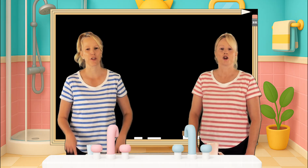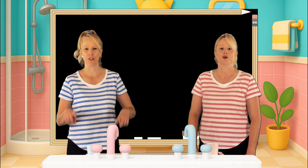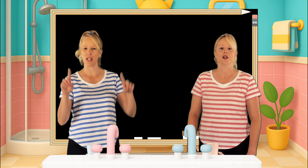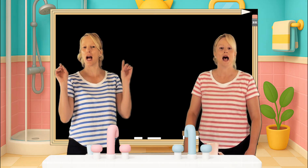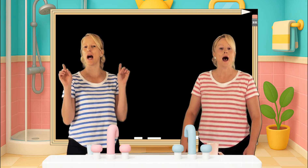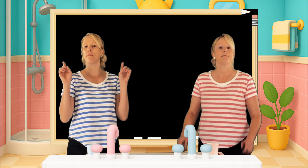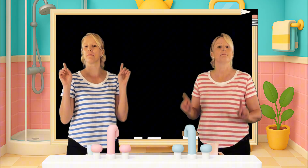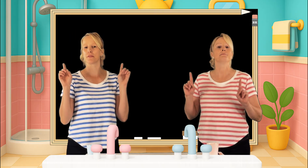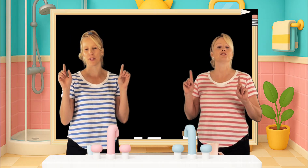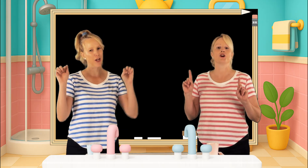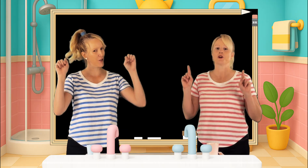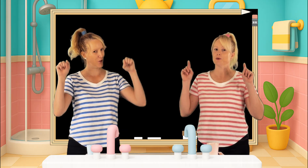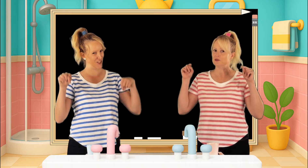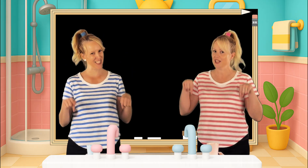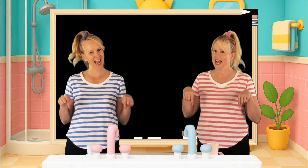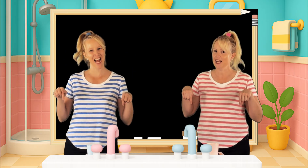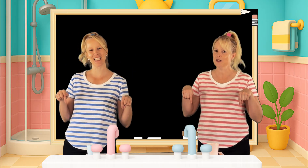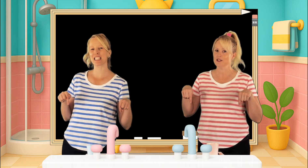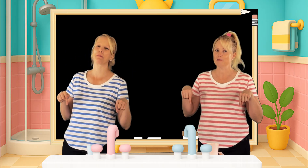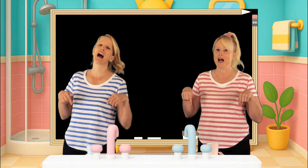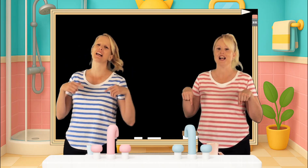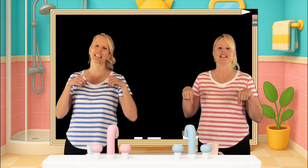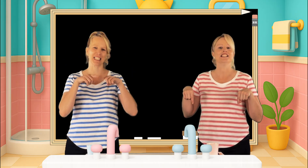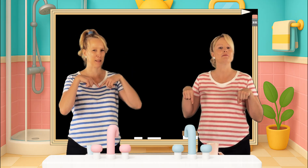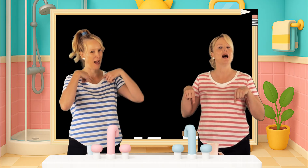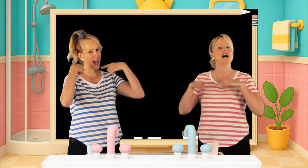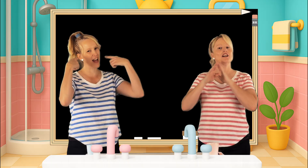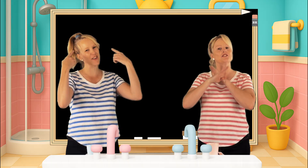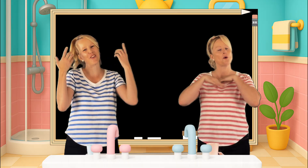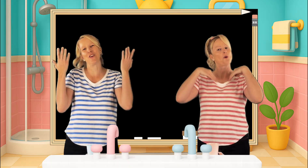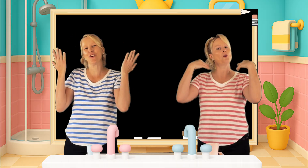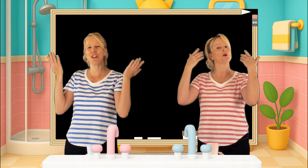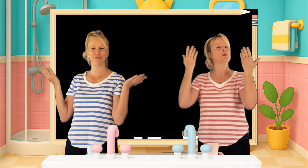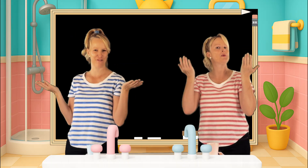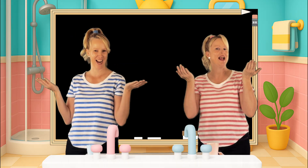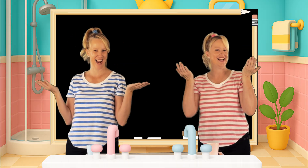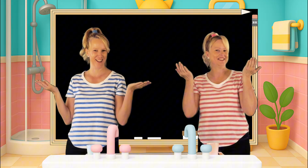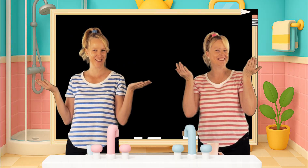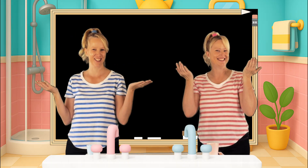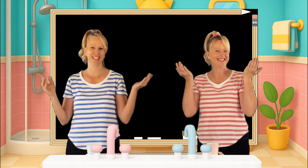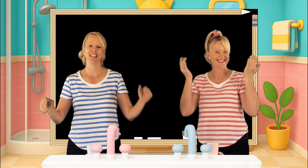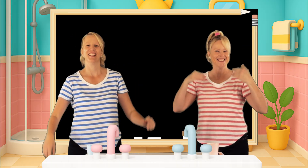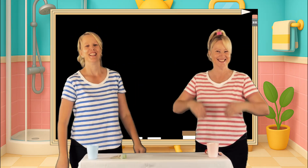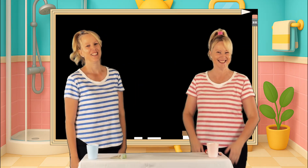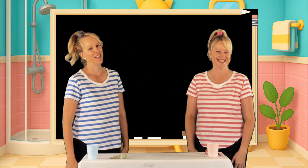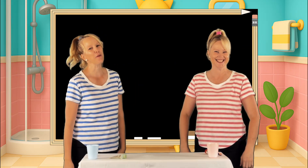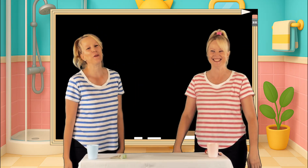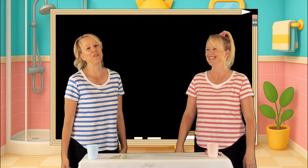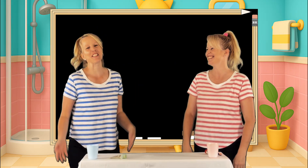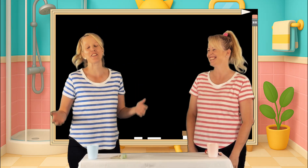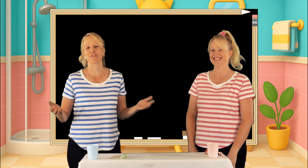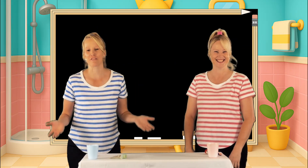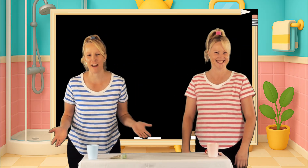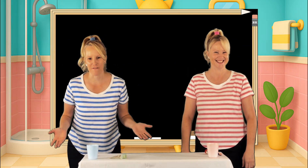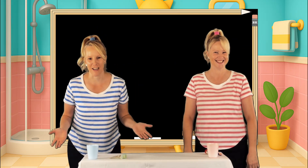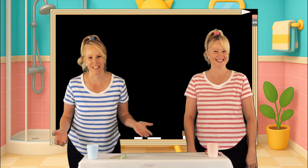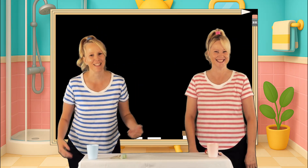Circle up, circle down, sparkly smiles all around. You all did great, friends.